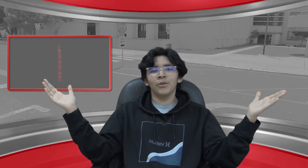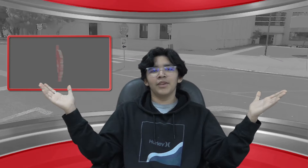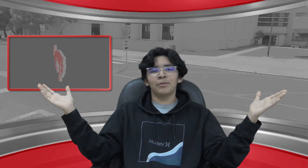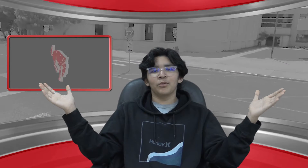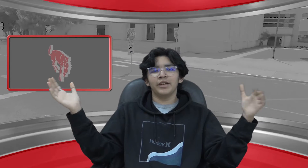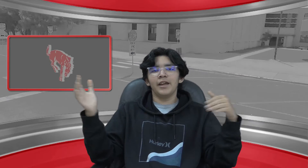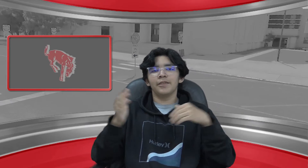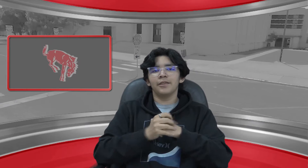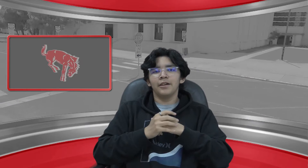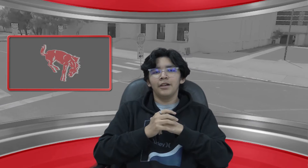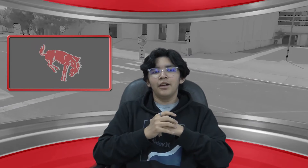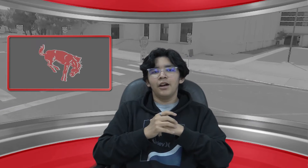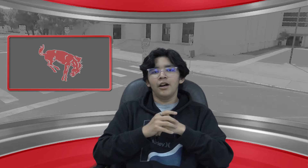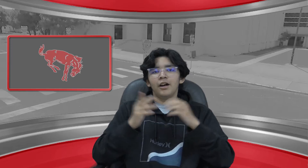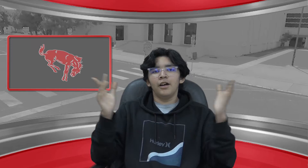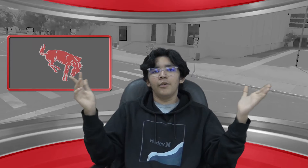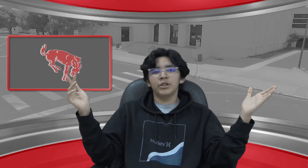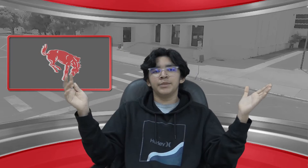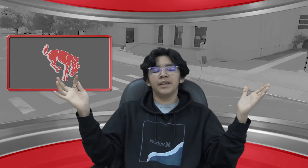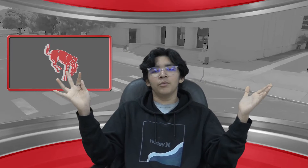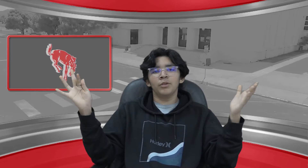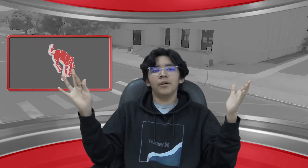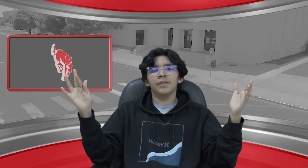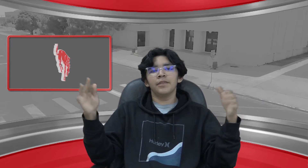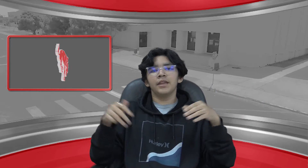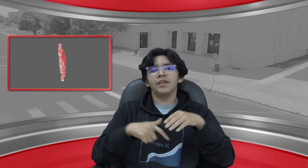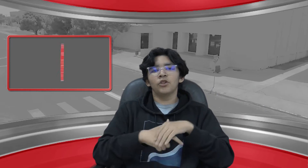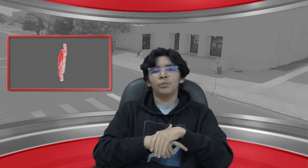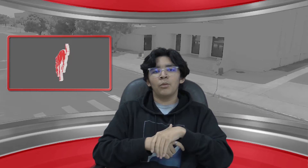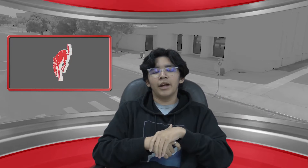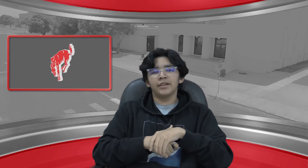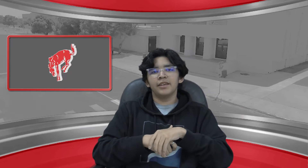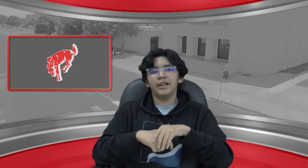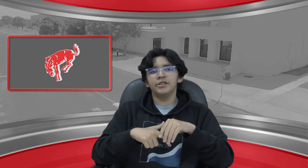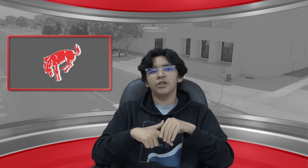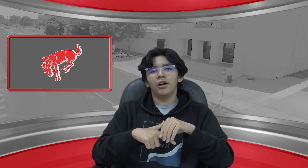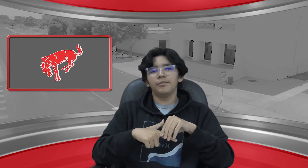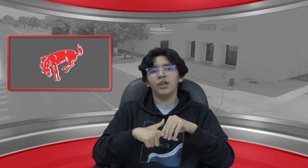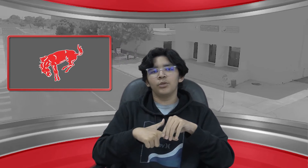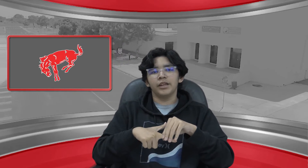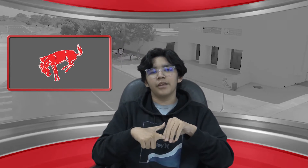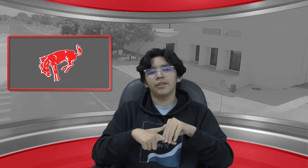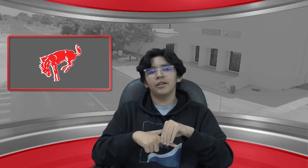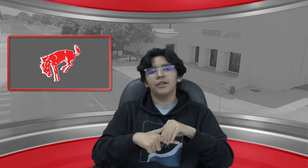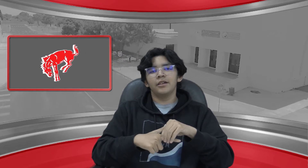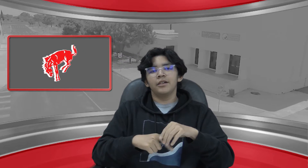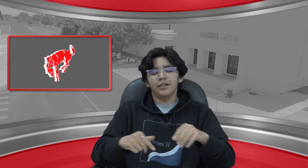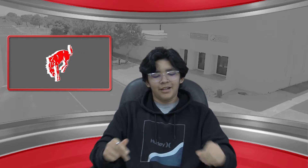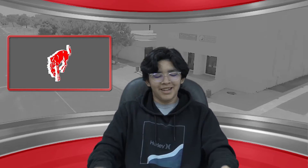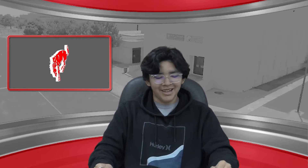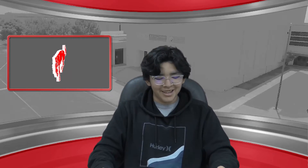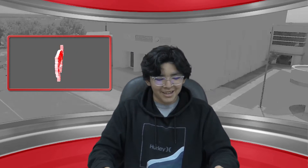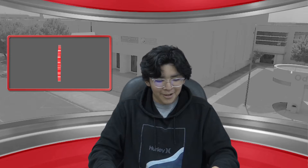Good morning, Broncos. It's April 28th, which means in 1 month, the seniors will be walking the stage on May 28th.